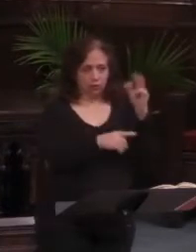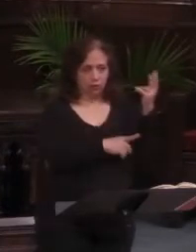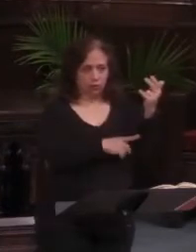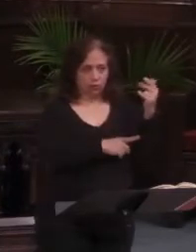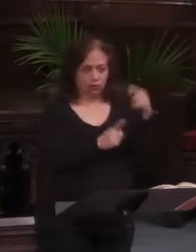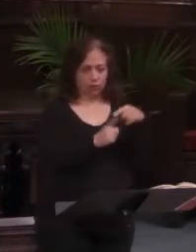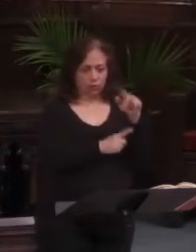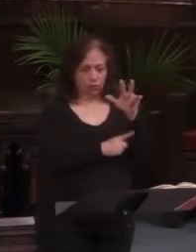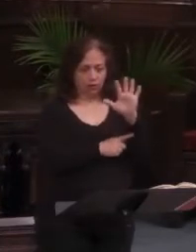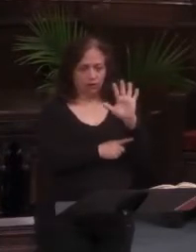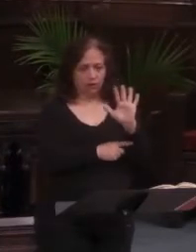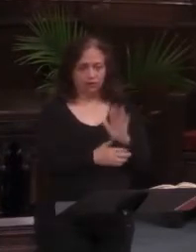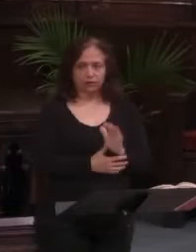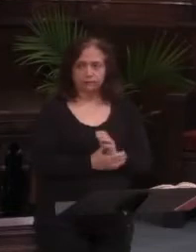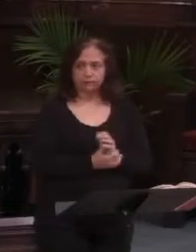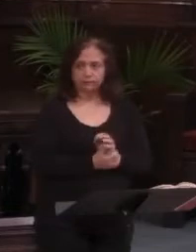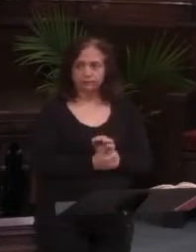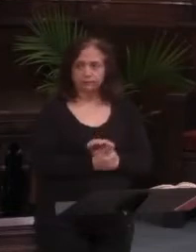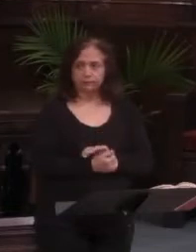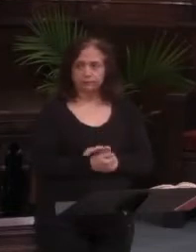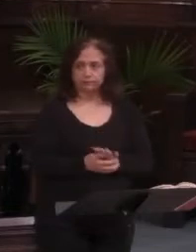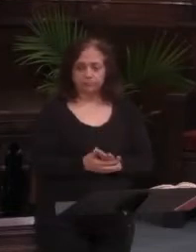through